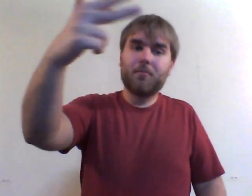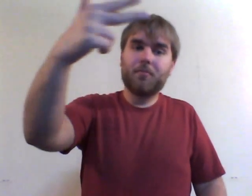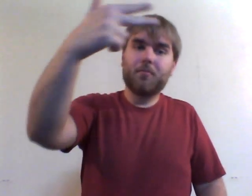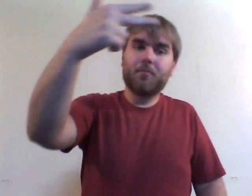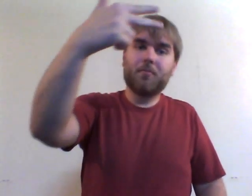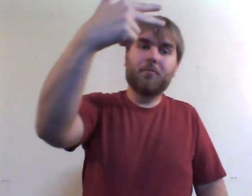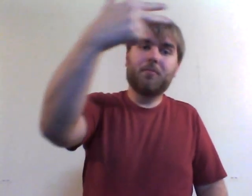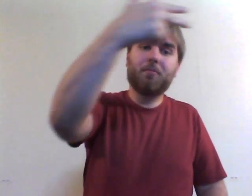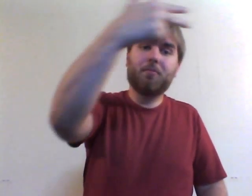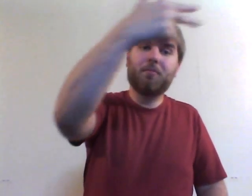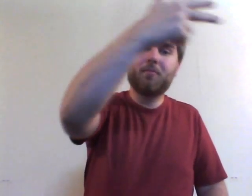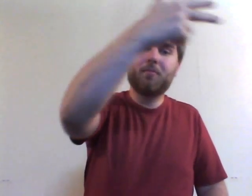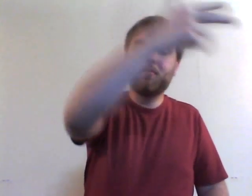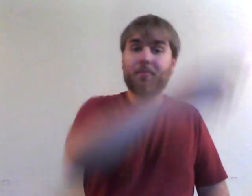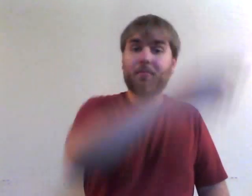Bring it out of that. Just let go of the stick.